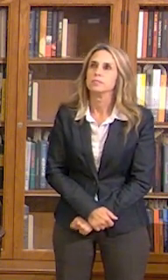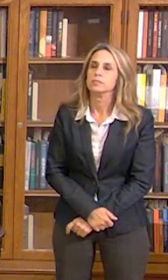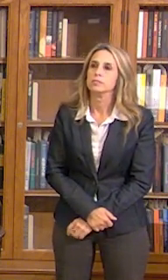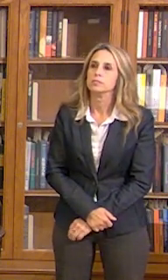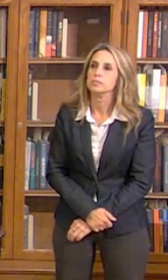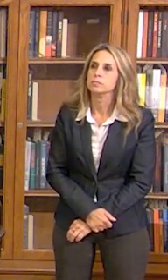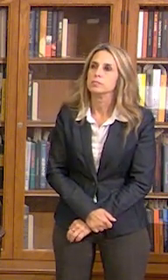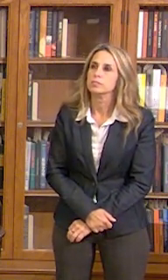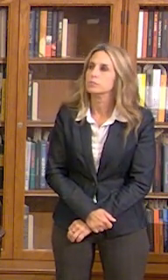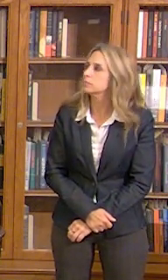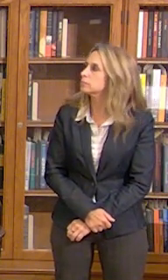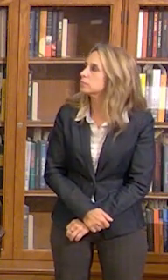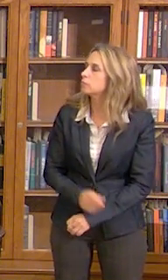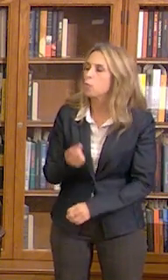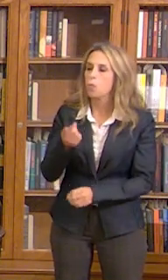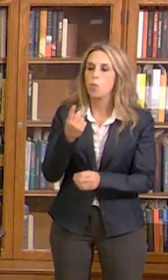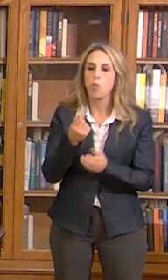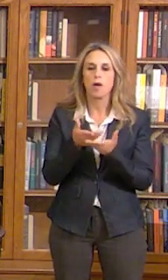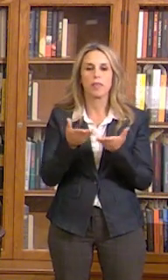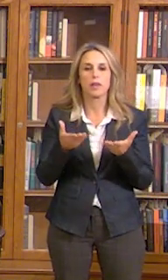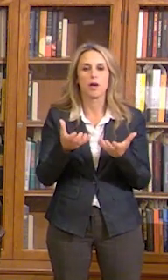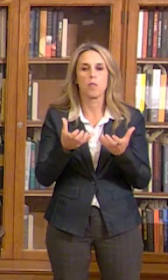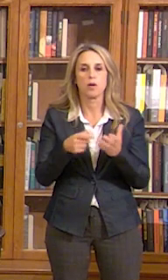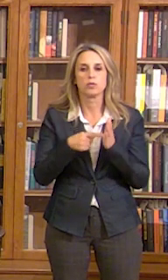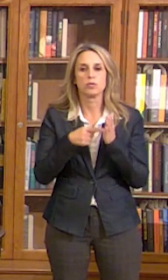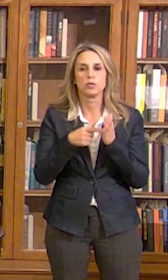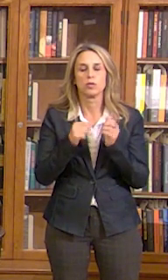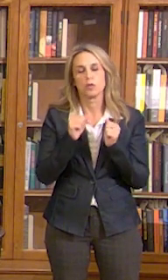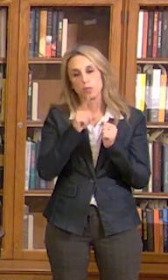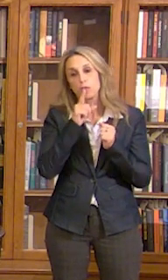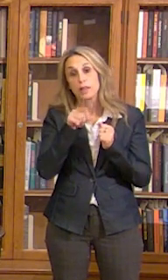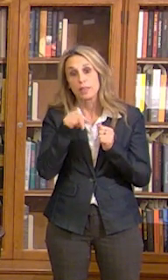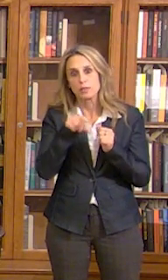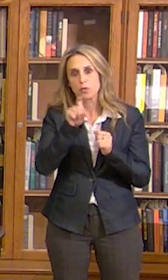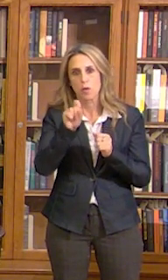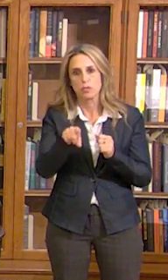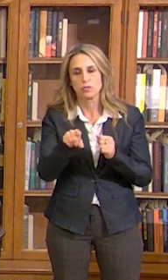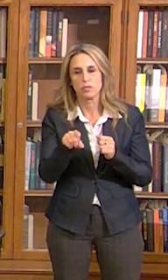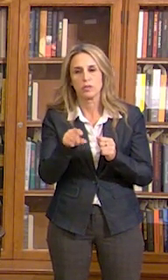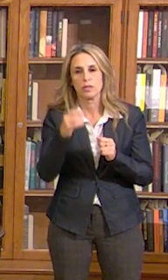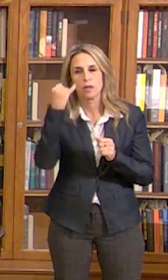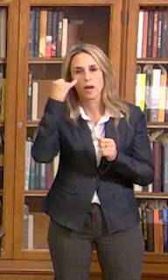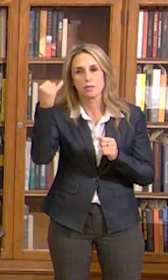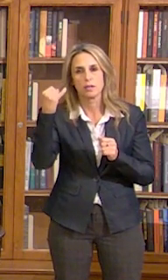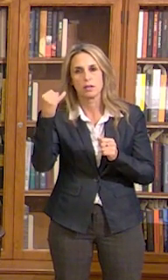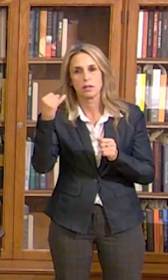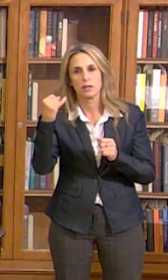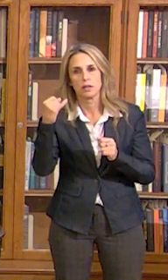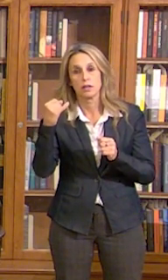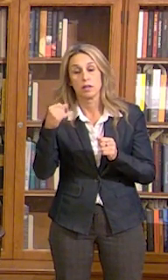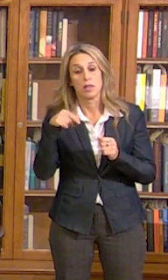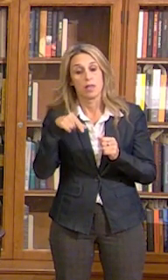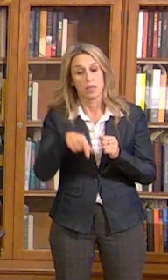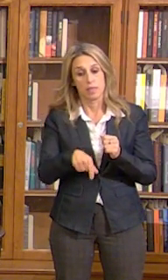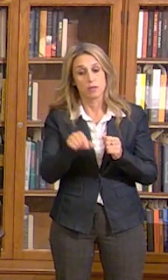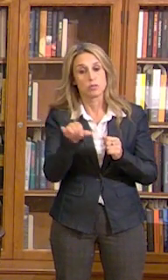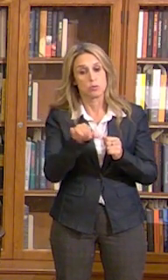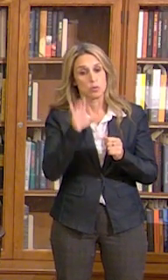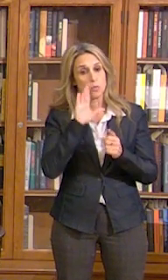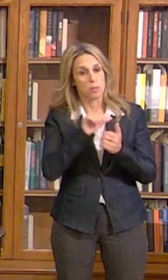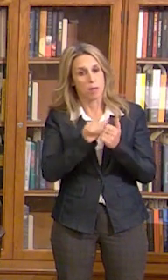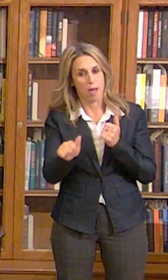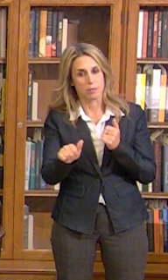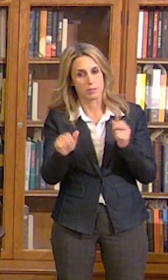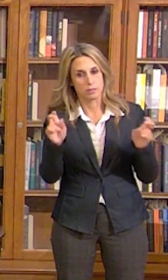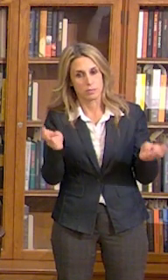possible one of the things that I wanted to share with this question is the idea that this to will pass I mean one of the lessons